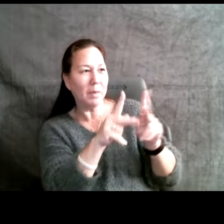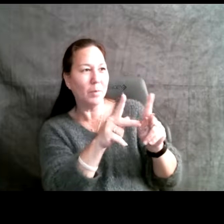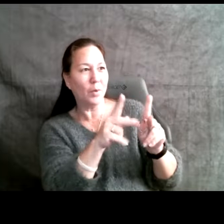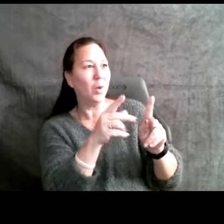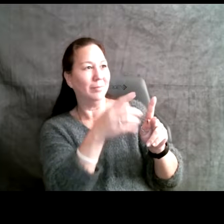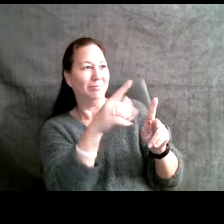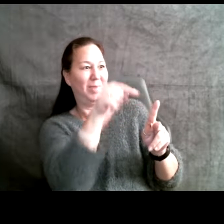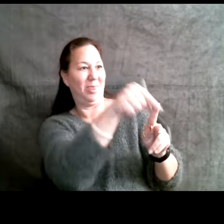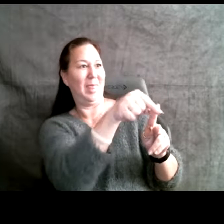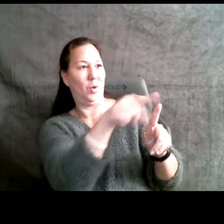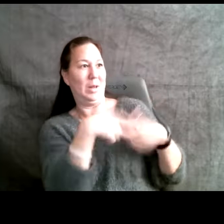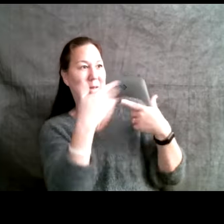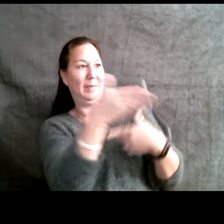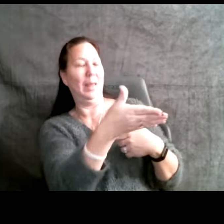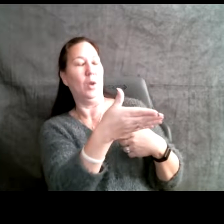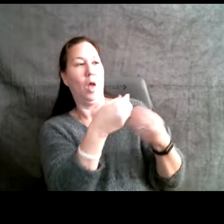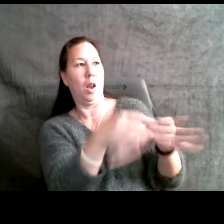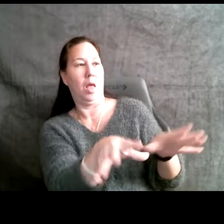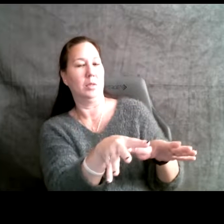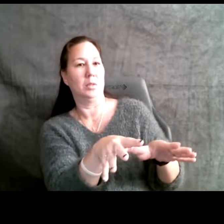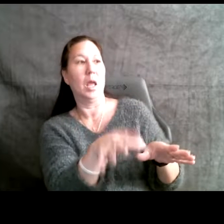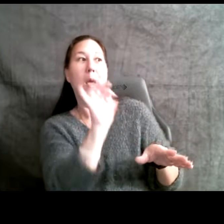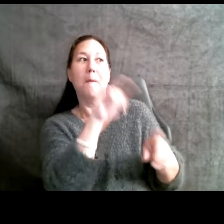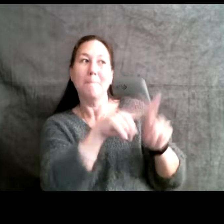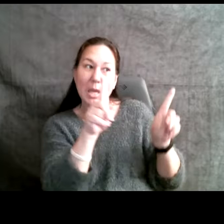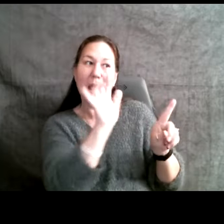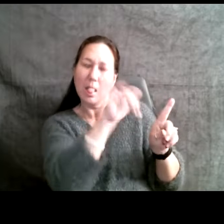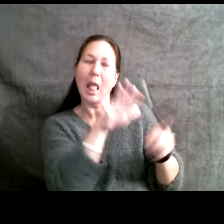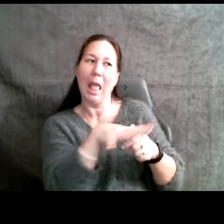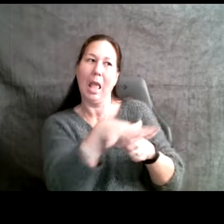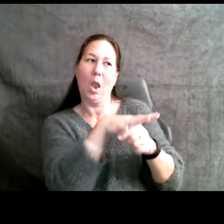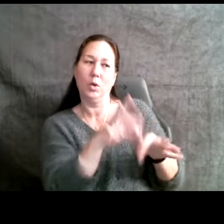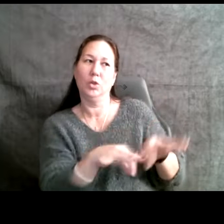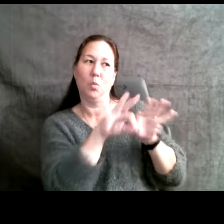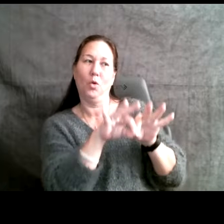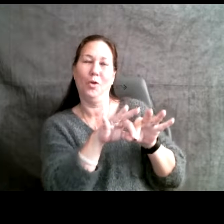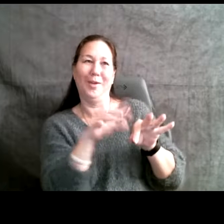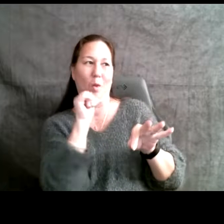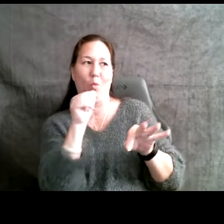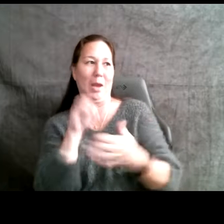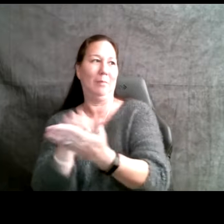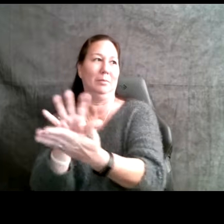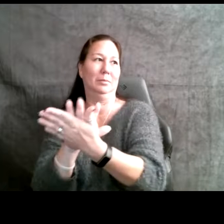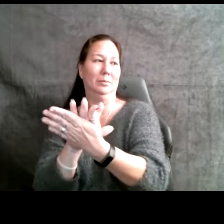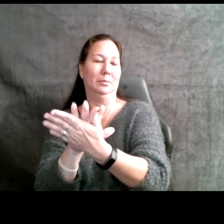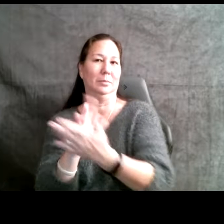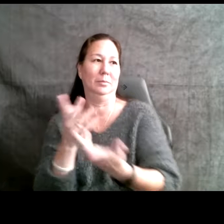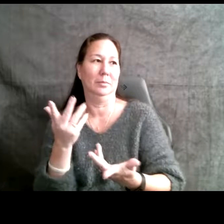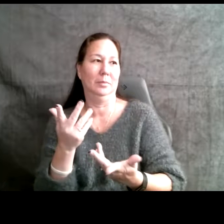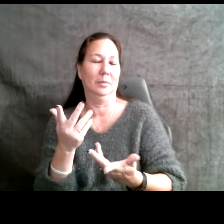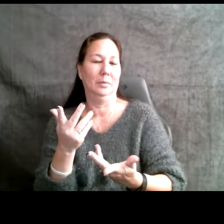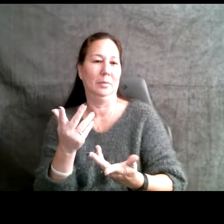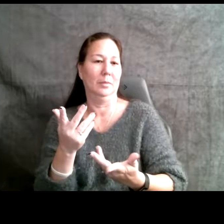this area is important and it's not getting captured or attended to in the way it should,